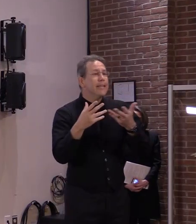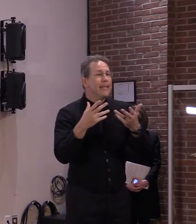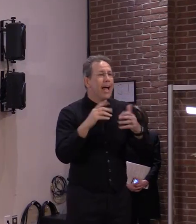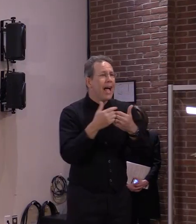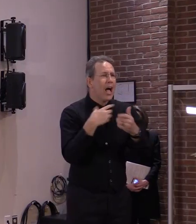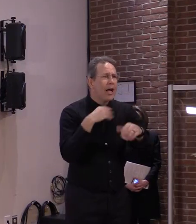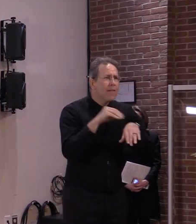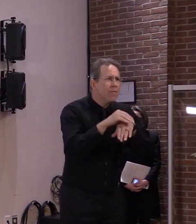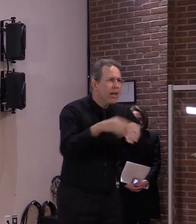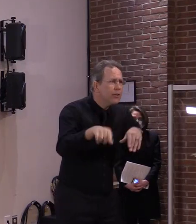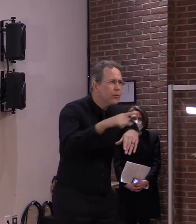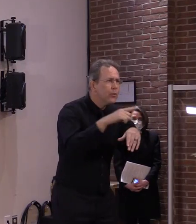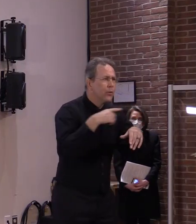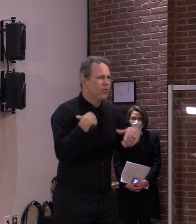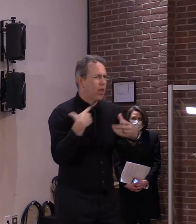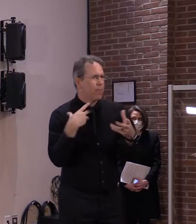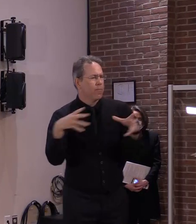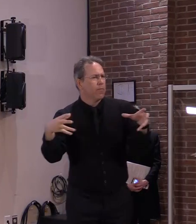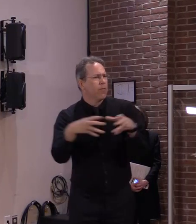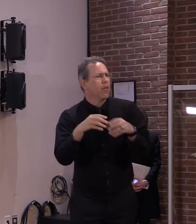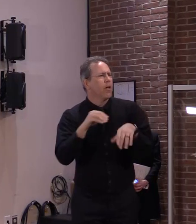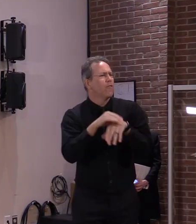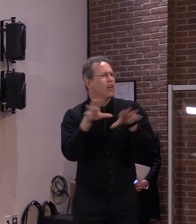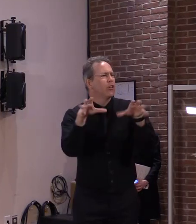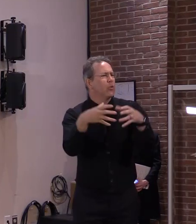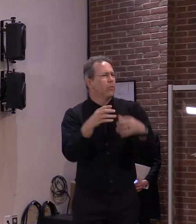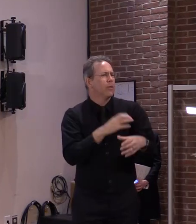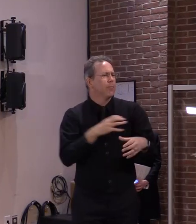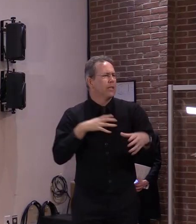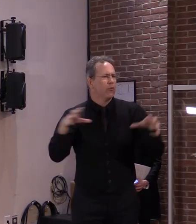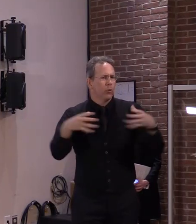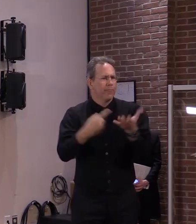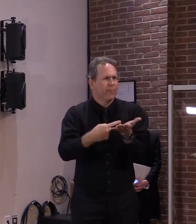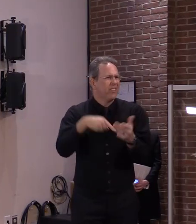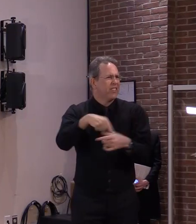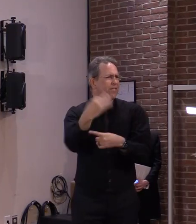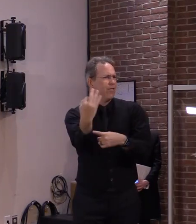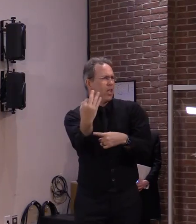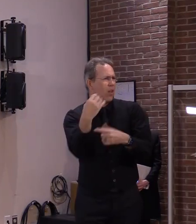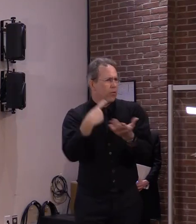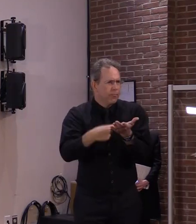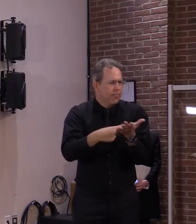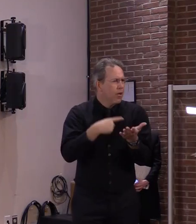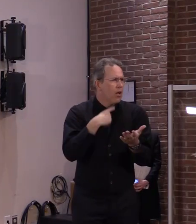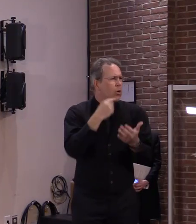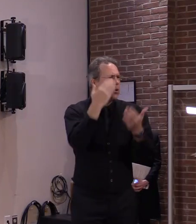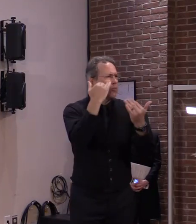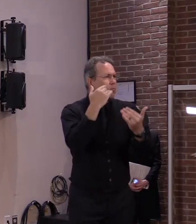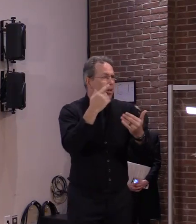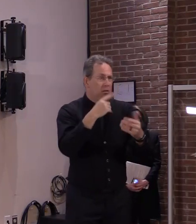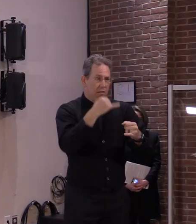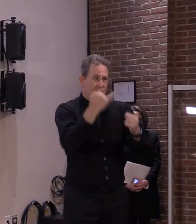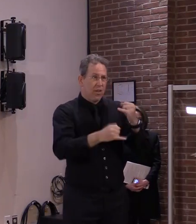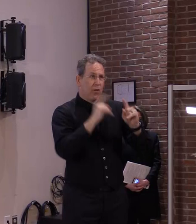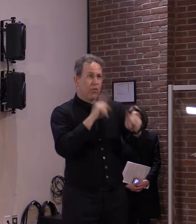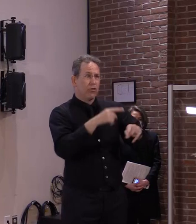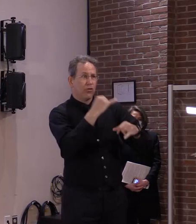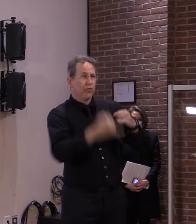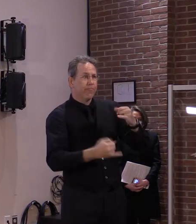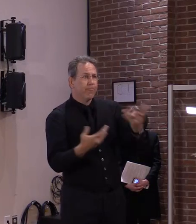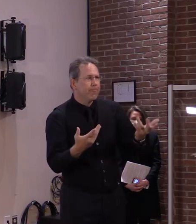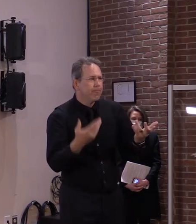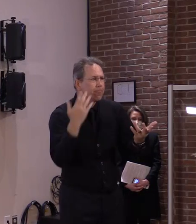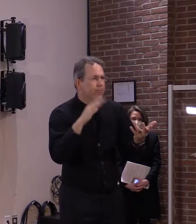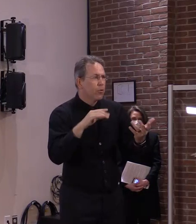till 5. So we don't expect to hear a final word from them till late that day at the earliest, possibly in that